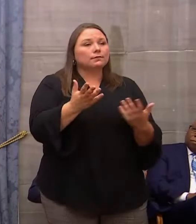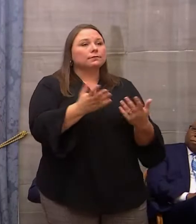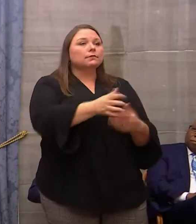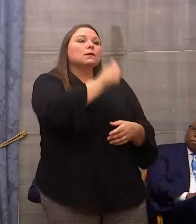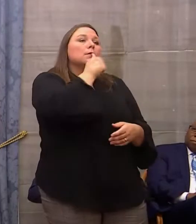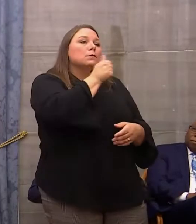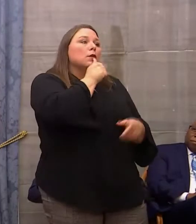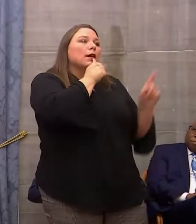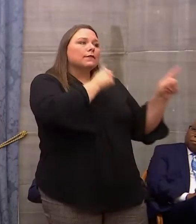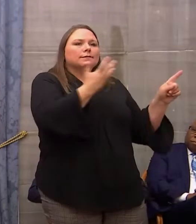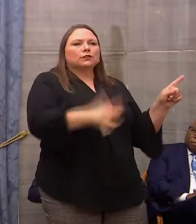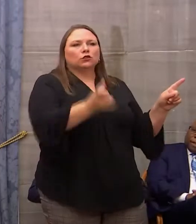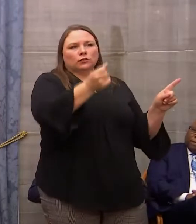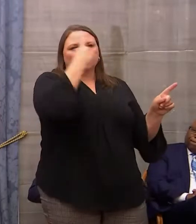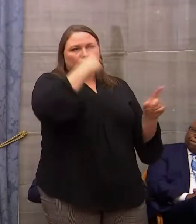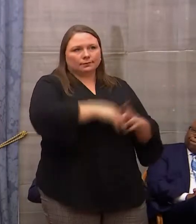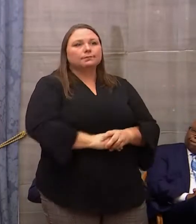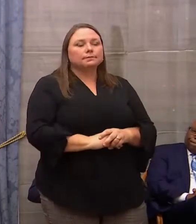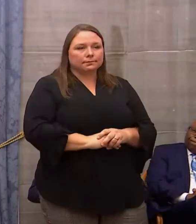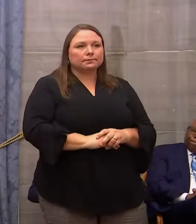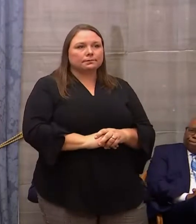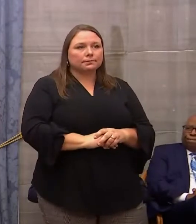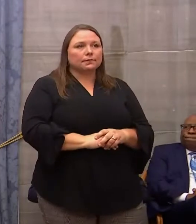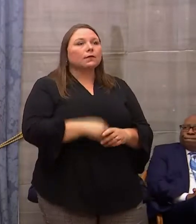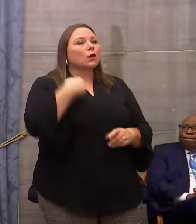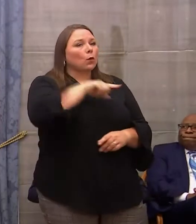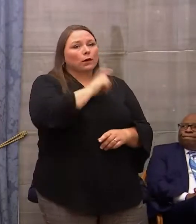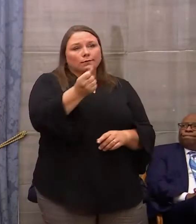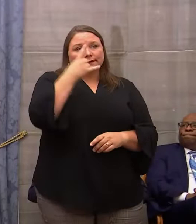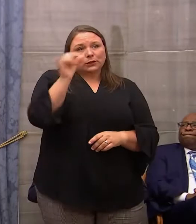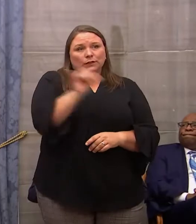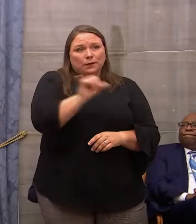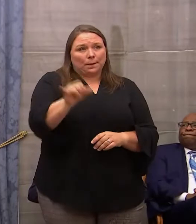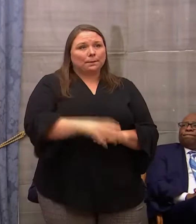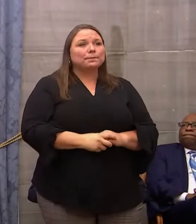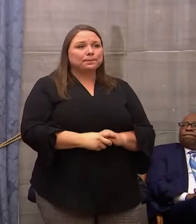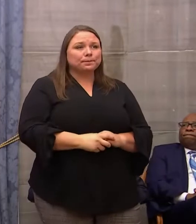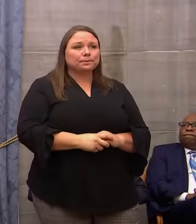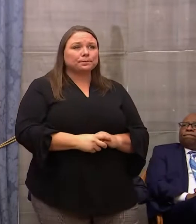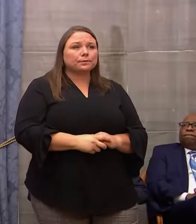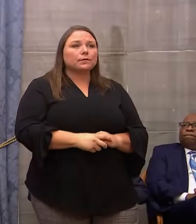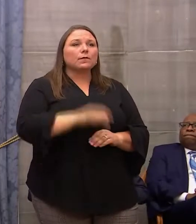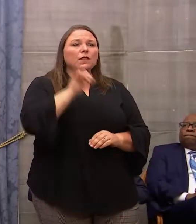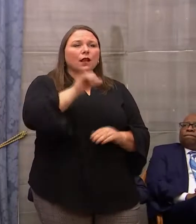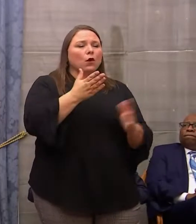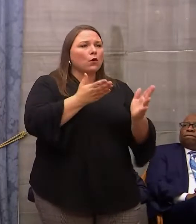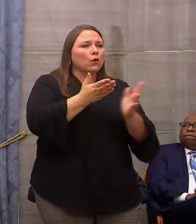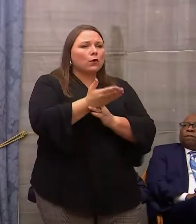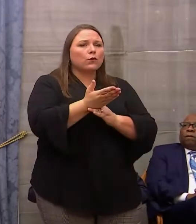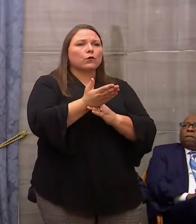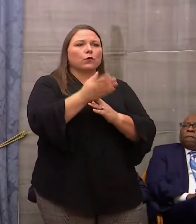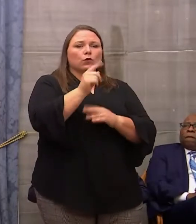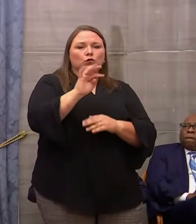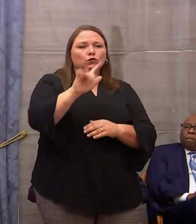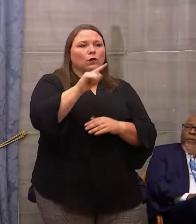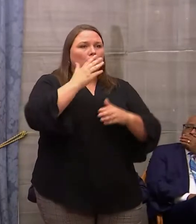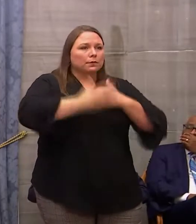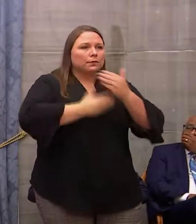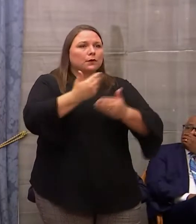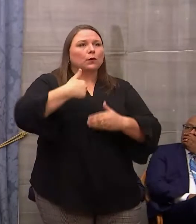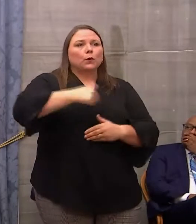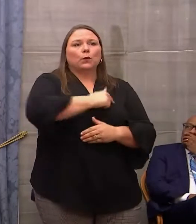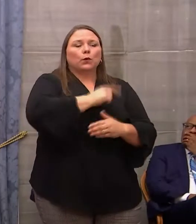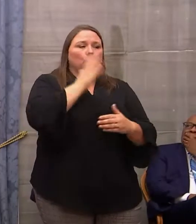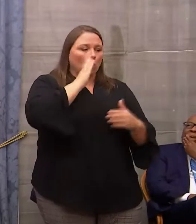private sector understands that, and we should too. Through a randomized controlled trial process, we will take